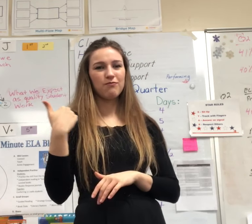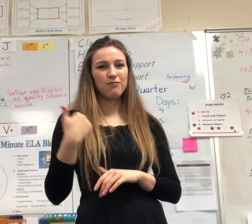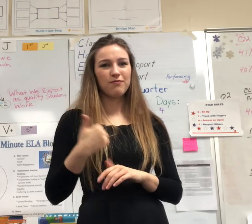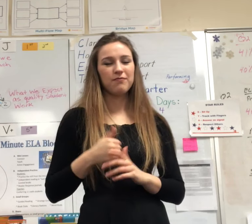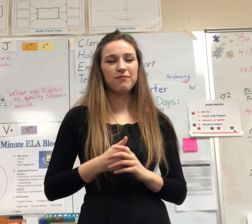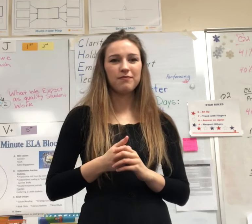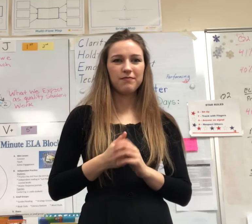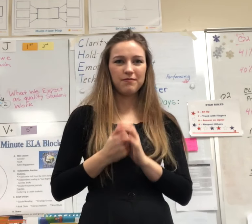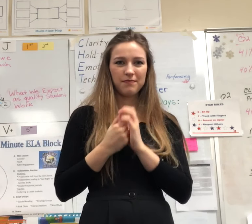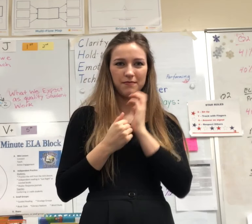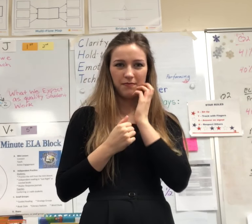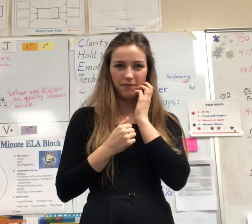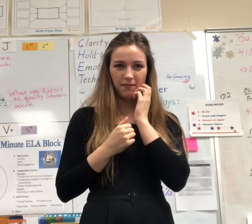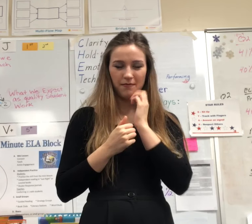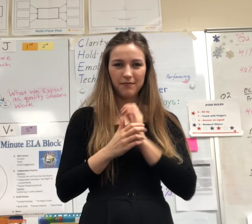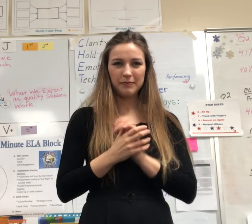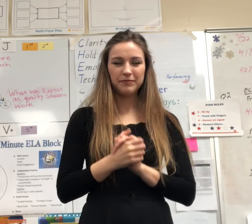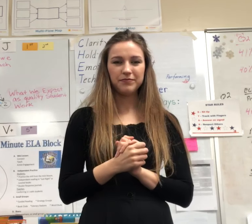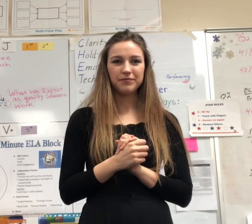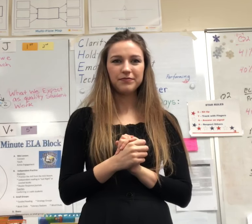going to read in your